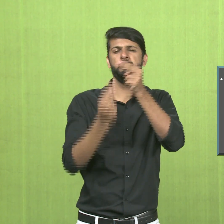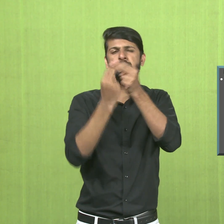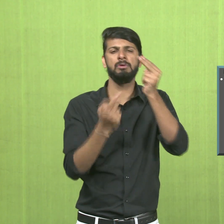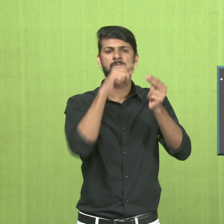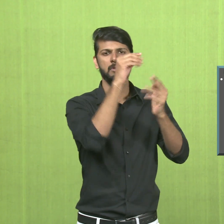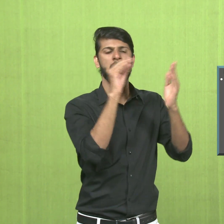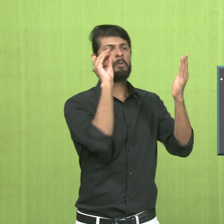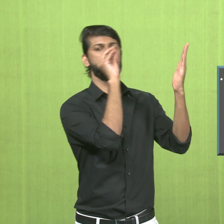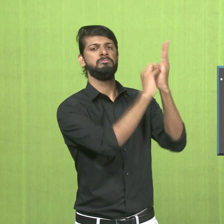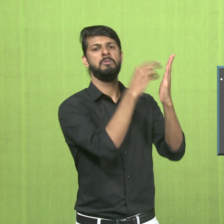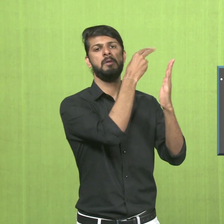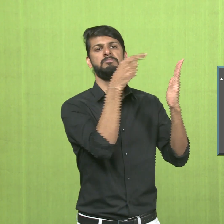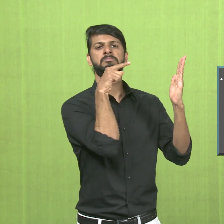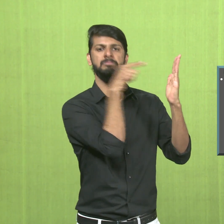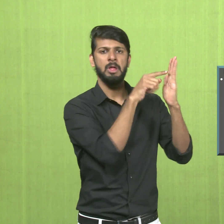who would be a famous character